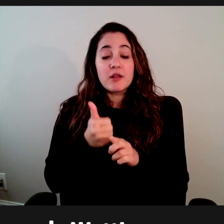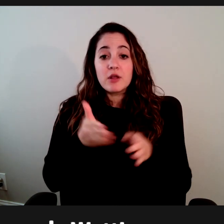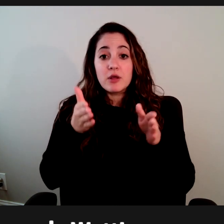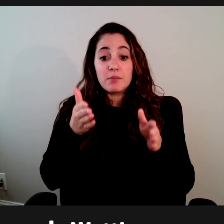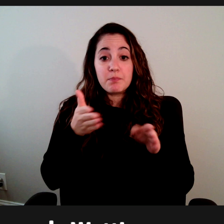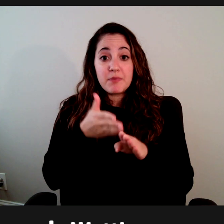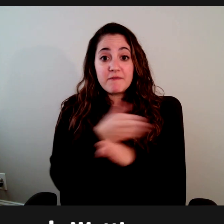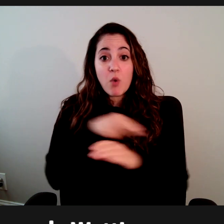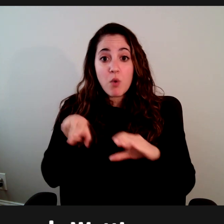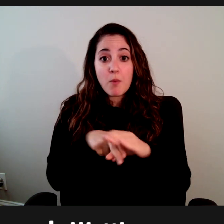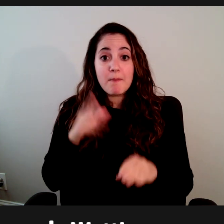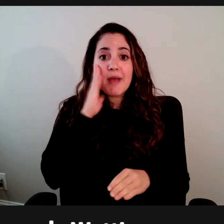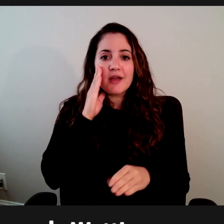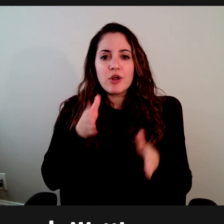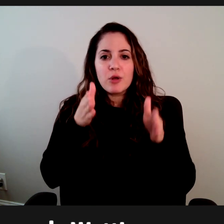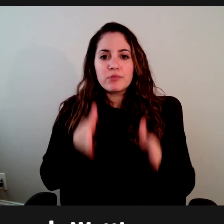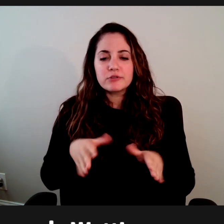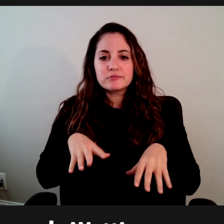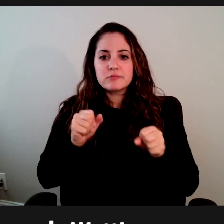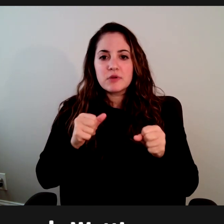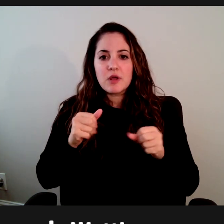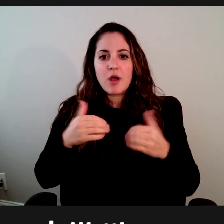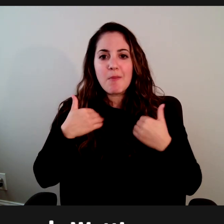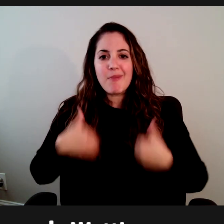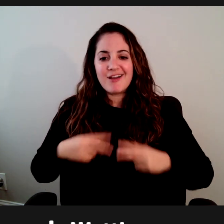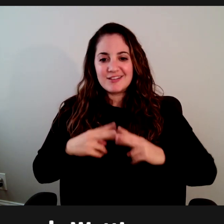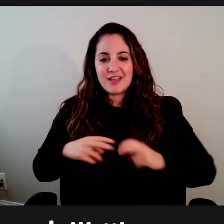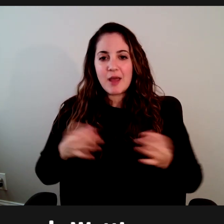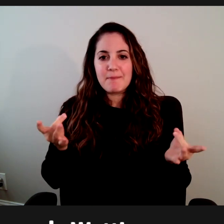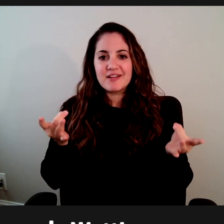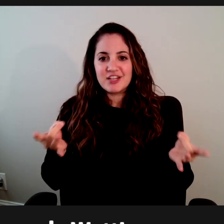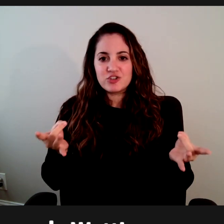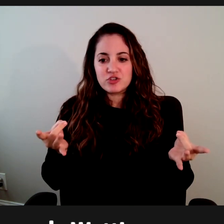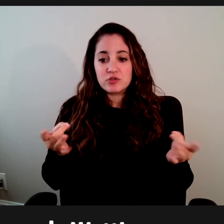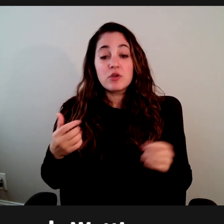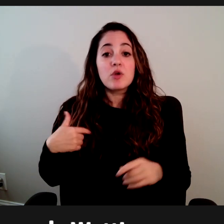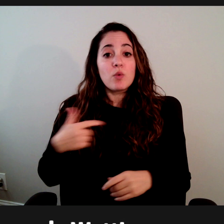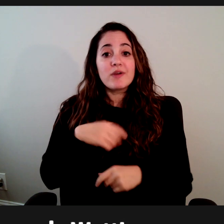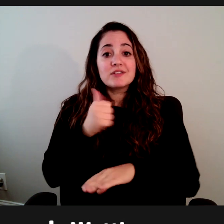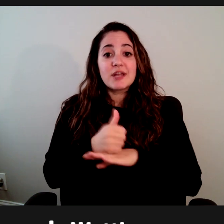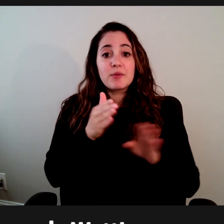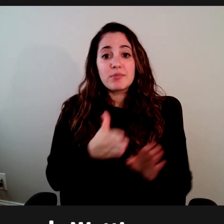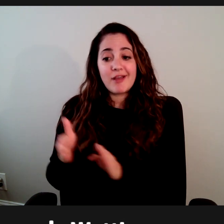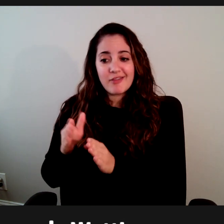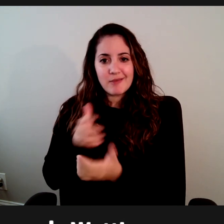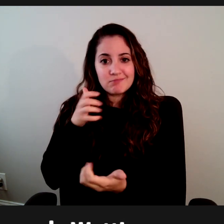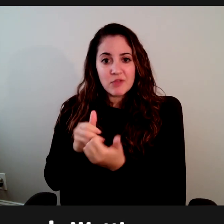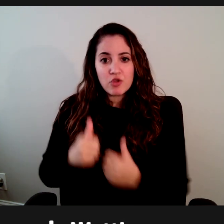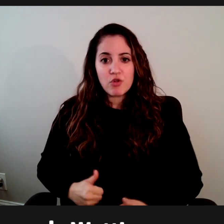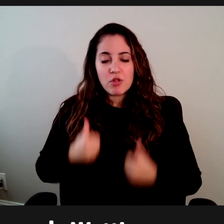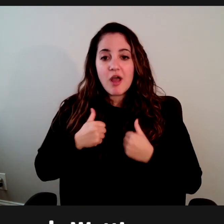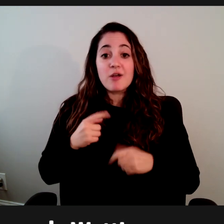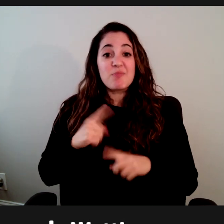Maybe they do a body scan meditation before they go to bed. Like we kind of create it around their life already. But this